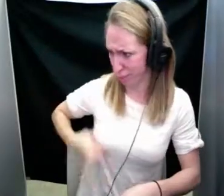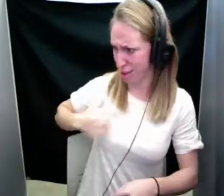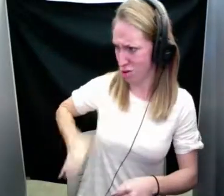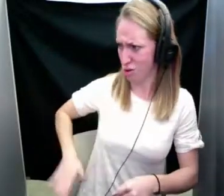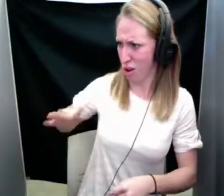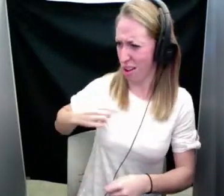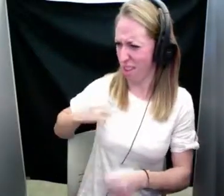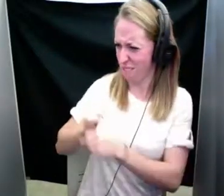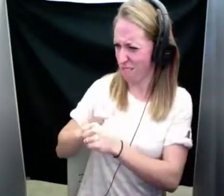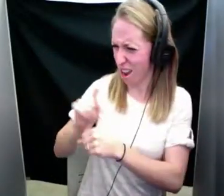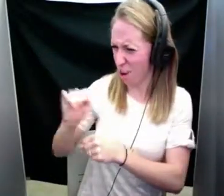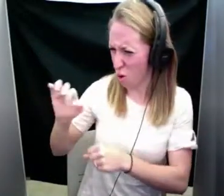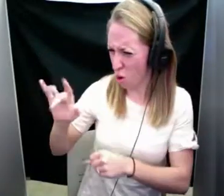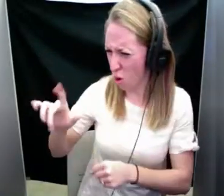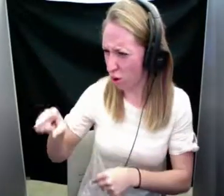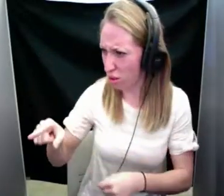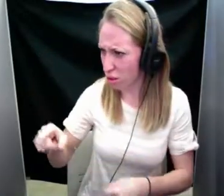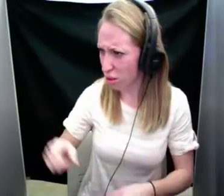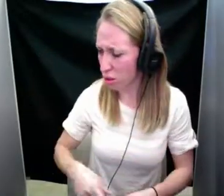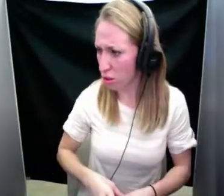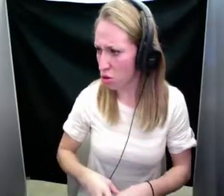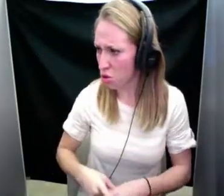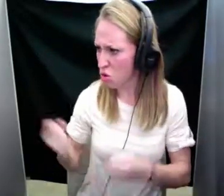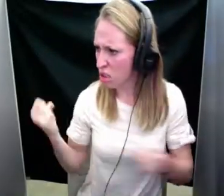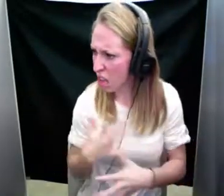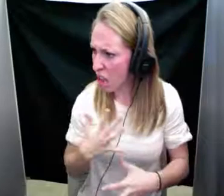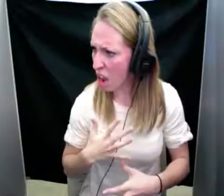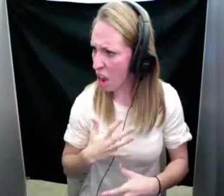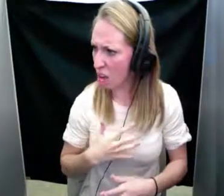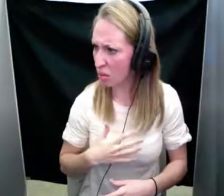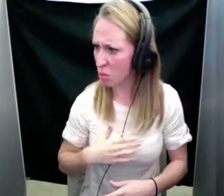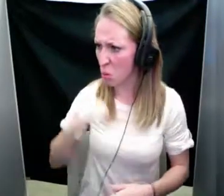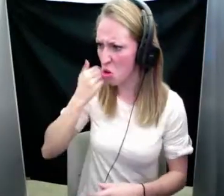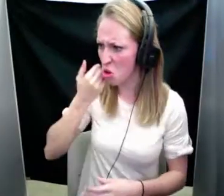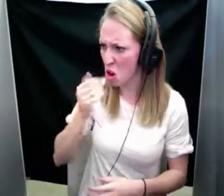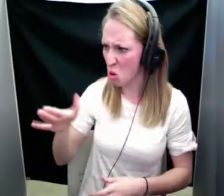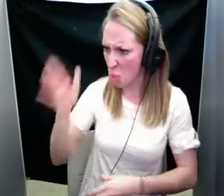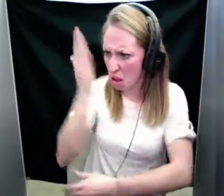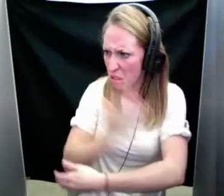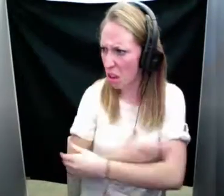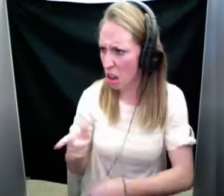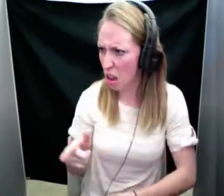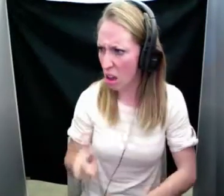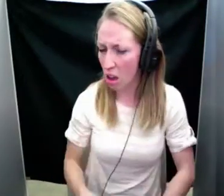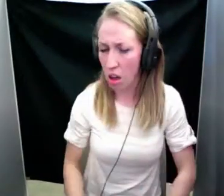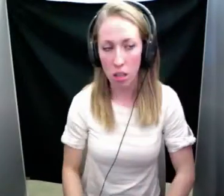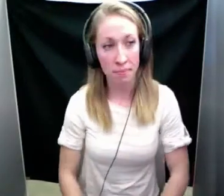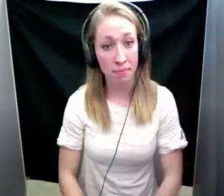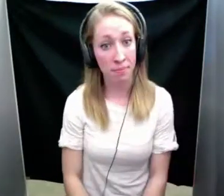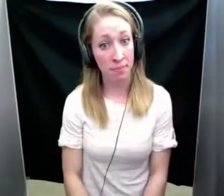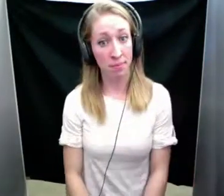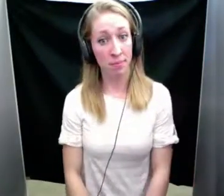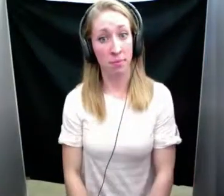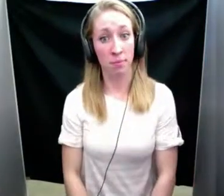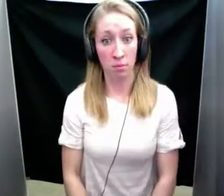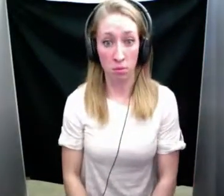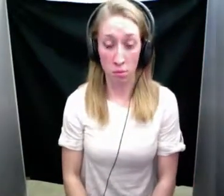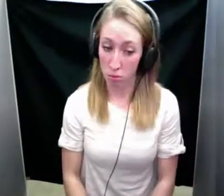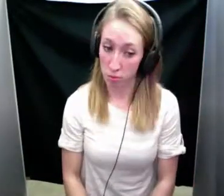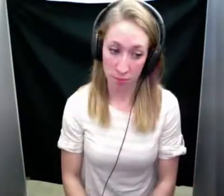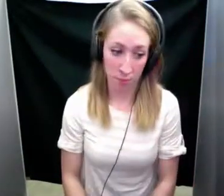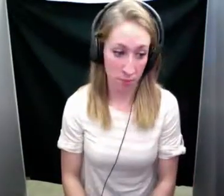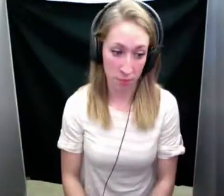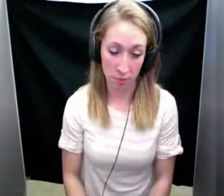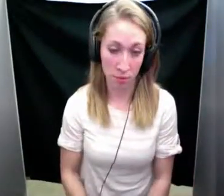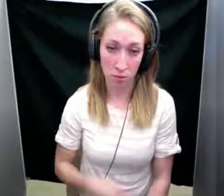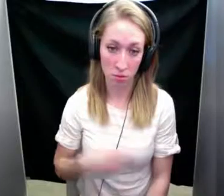between your legs like a cowardly dog. I'm ashamed to call you my son. Well, there wasn't much the boy could say to that, so he went over to the